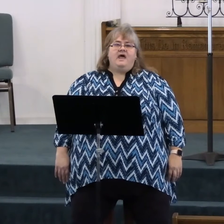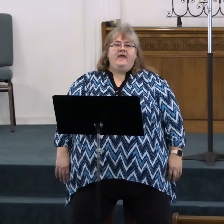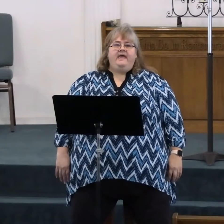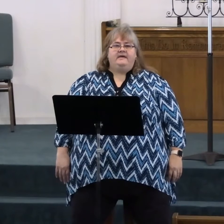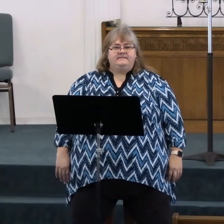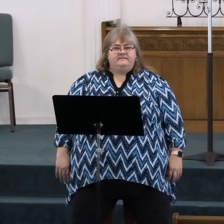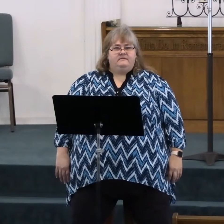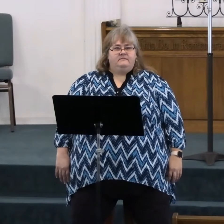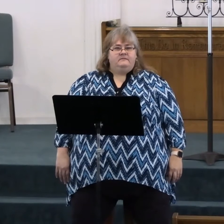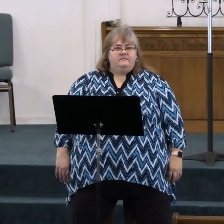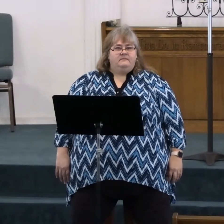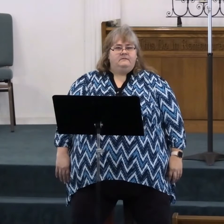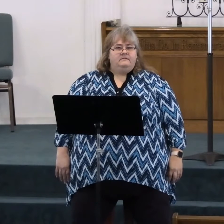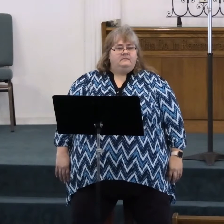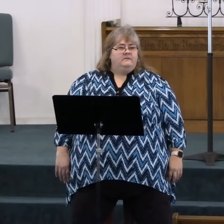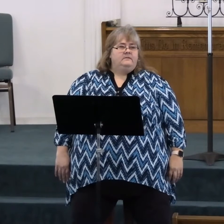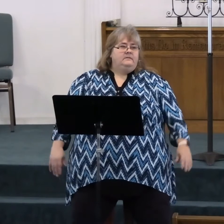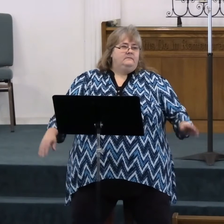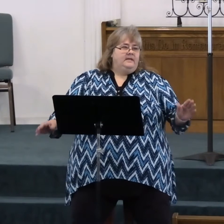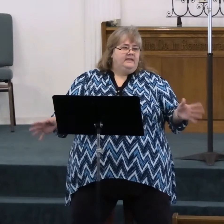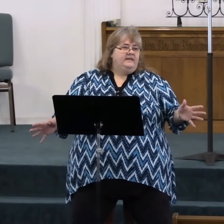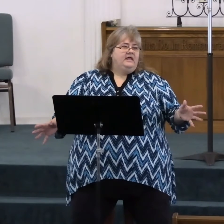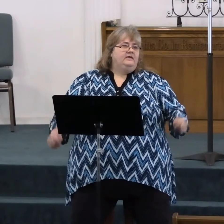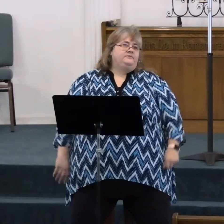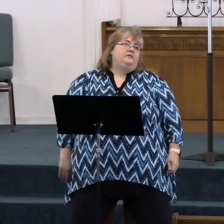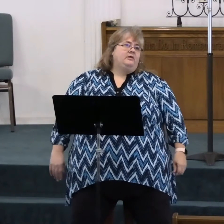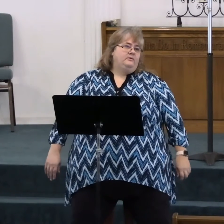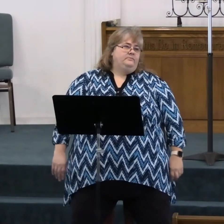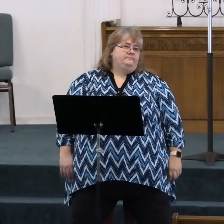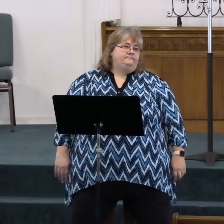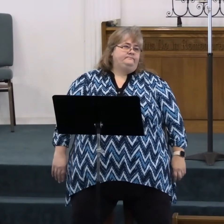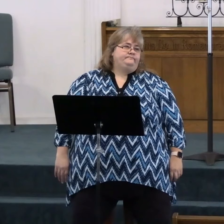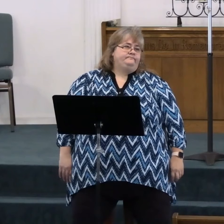I asked." And then I left it alone.